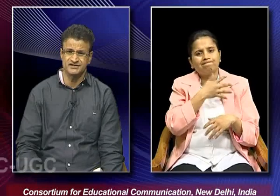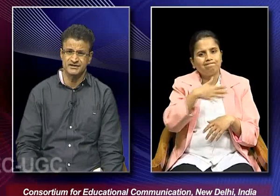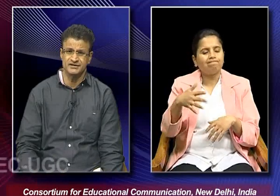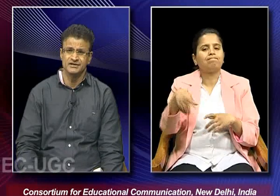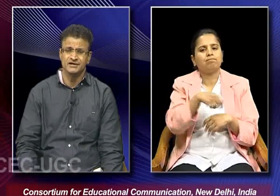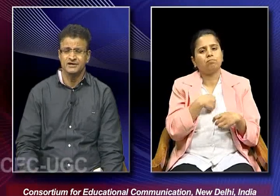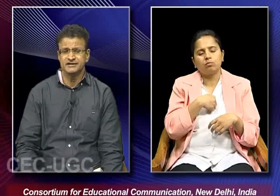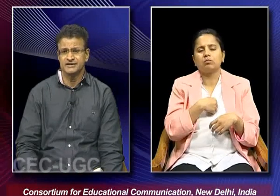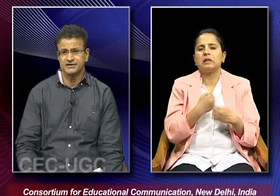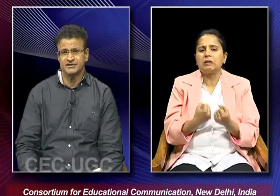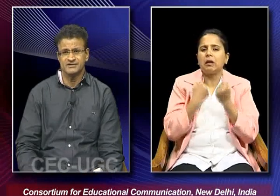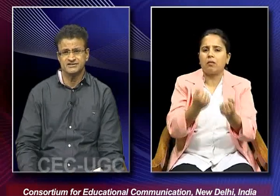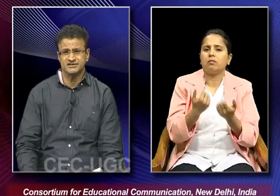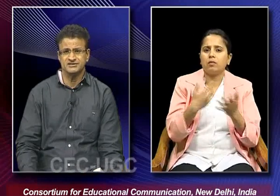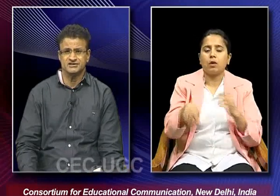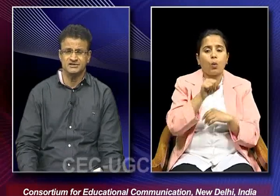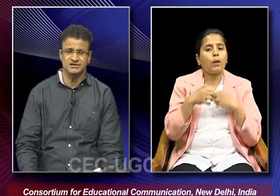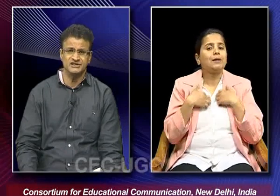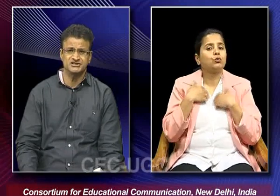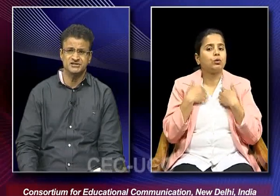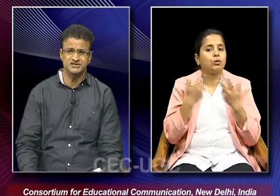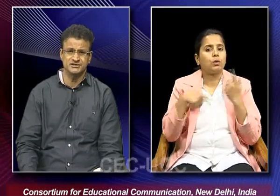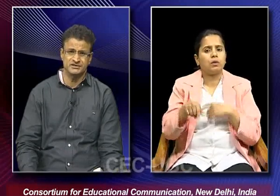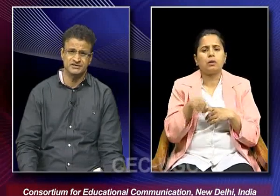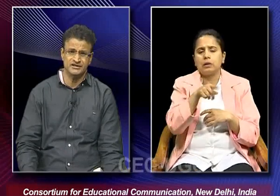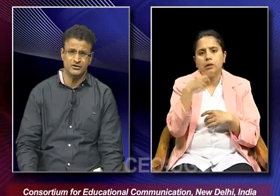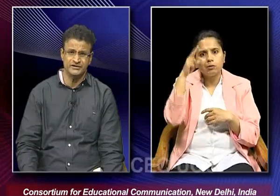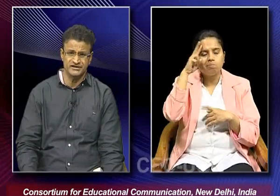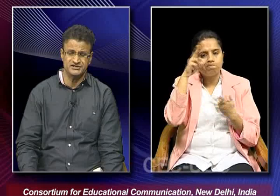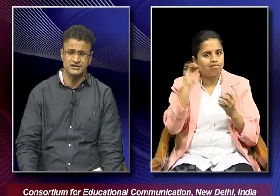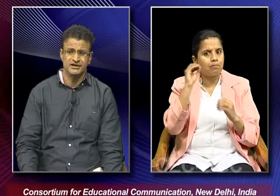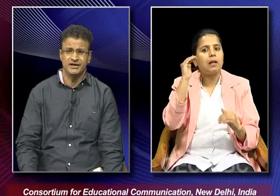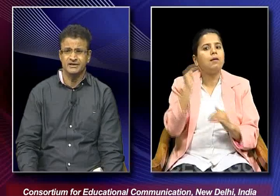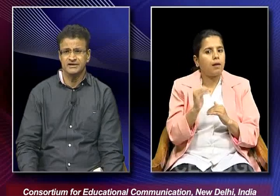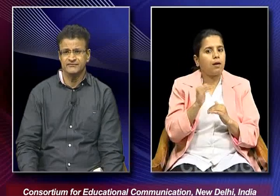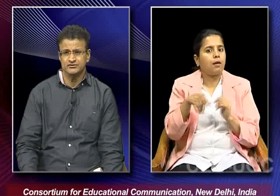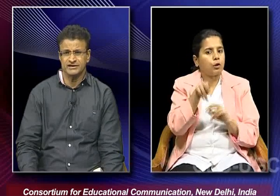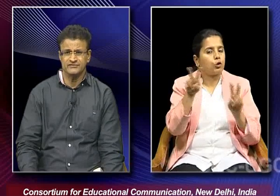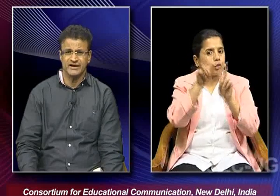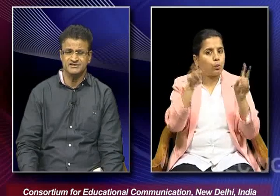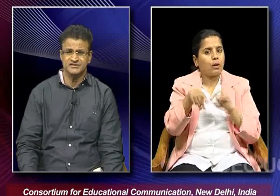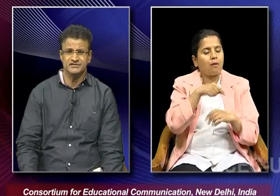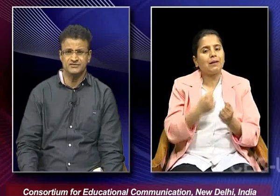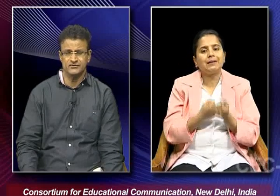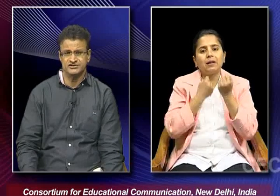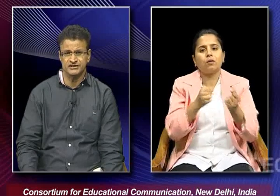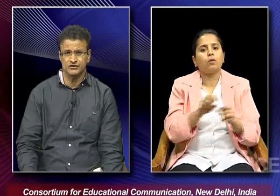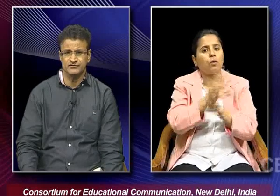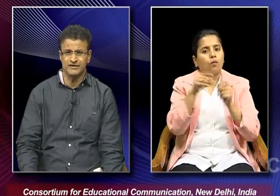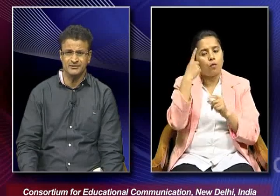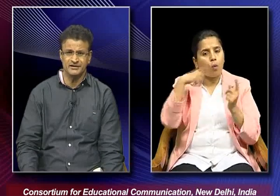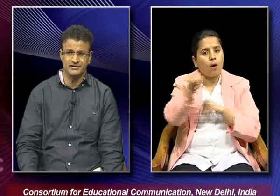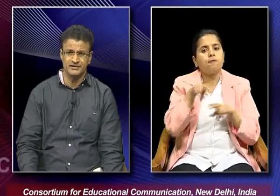sacrifices, and their interest is the least concern in that context, and they have to sacrifice everything for the sake